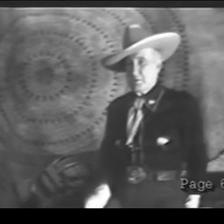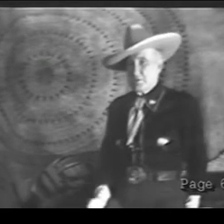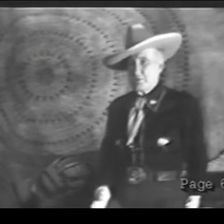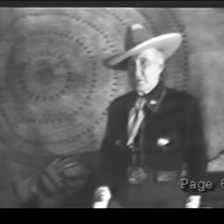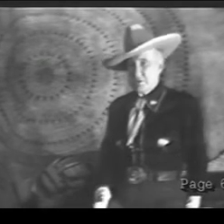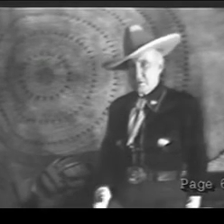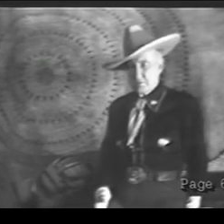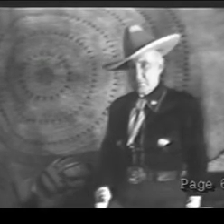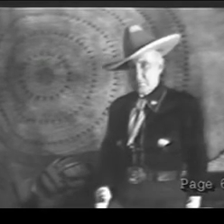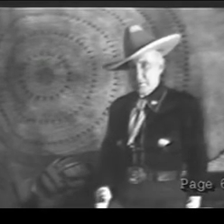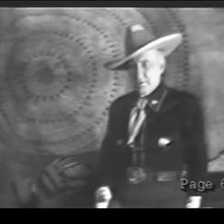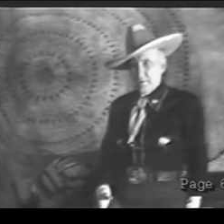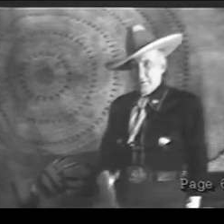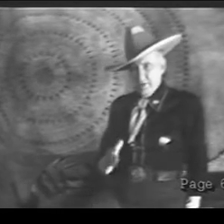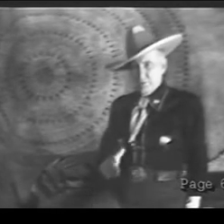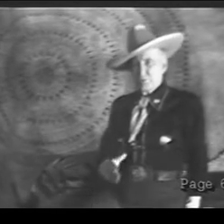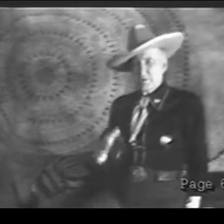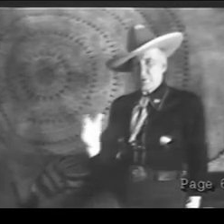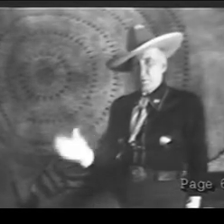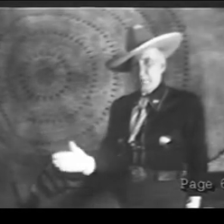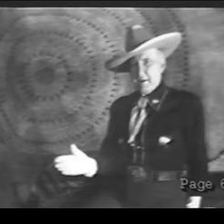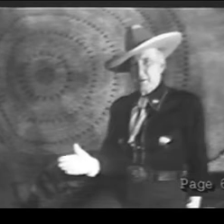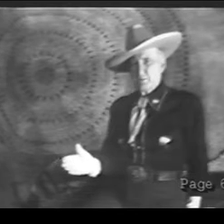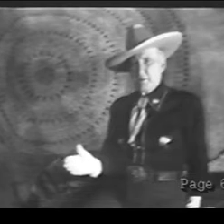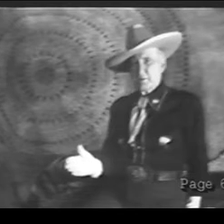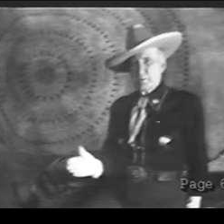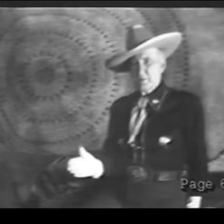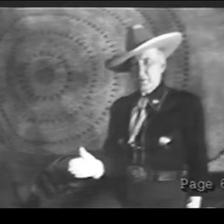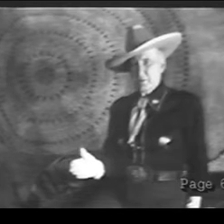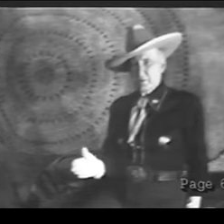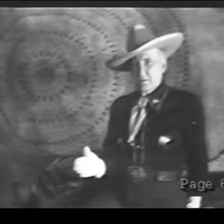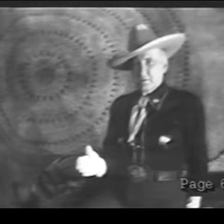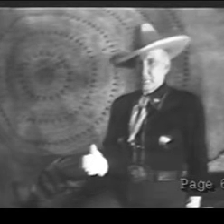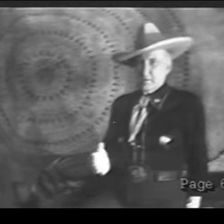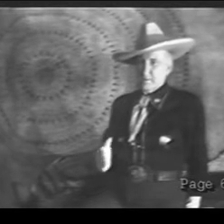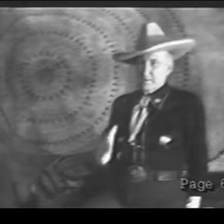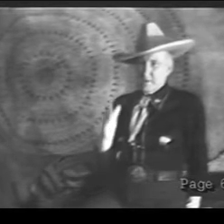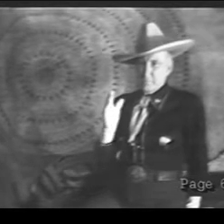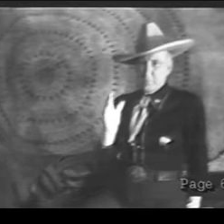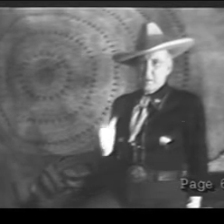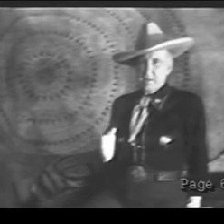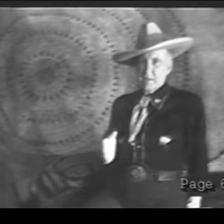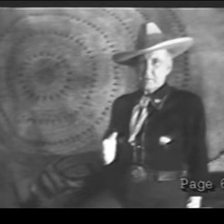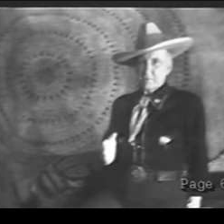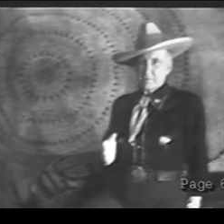his first cousin, and that too dates way back into antiquity, because they kept their bloodlines